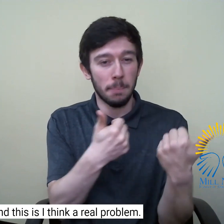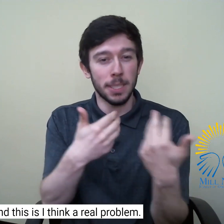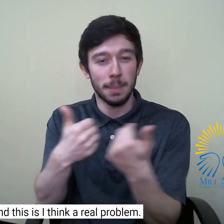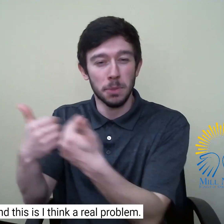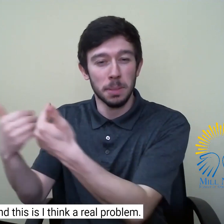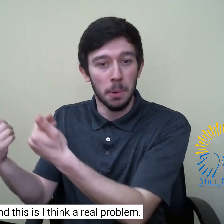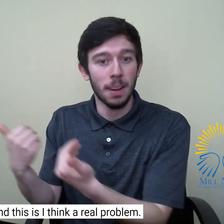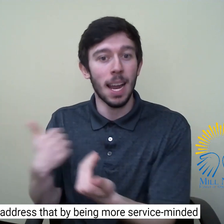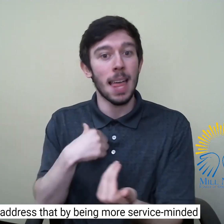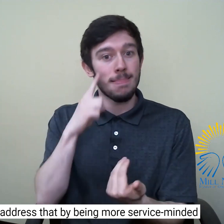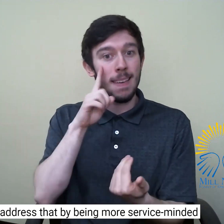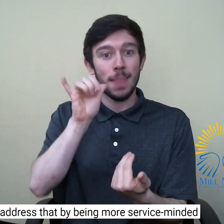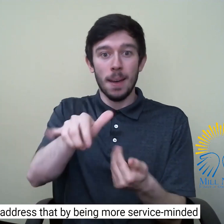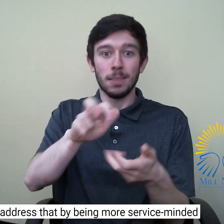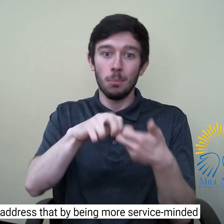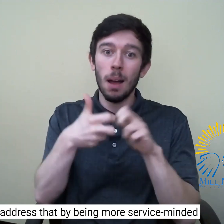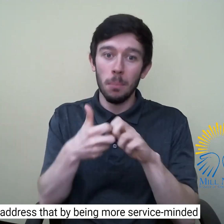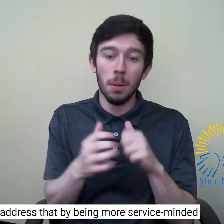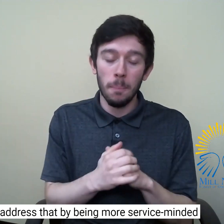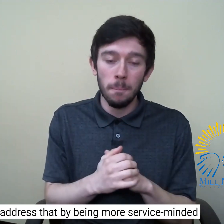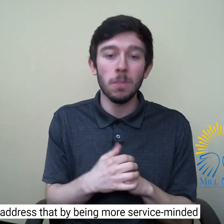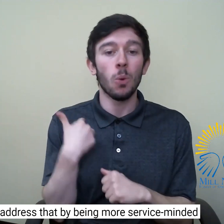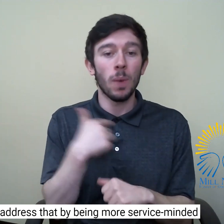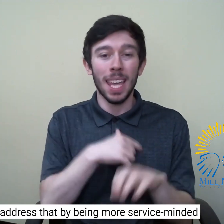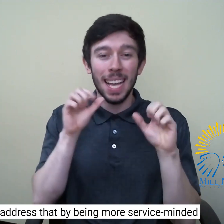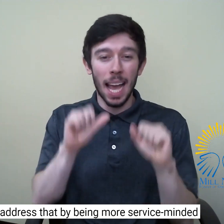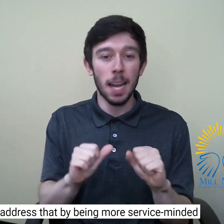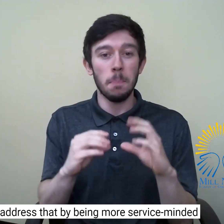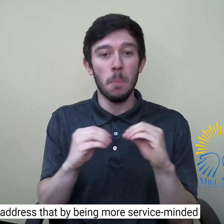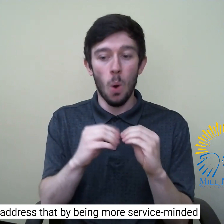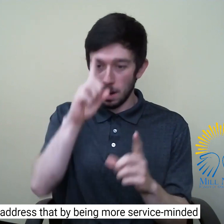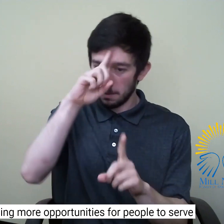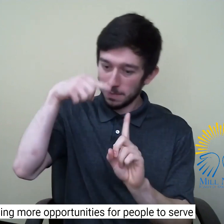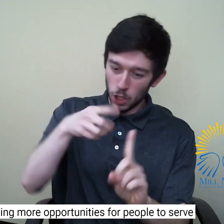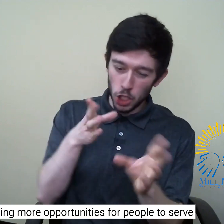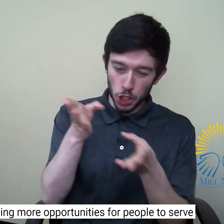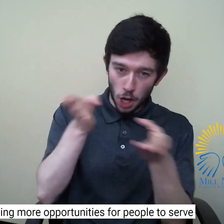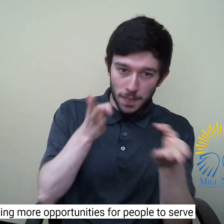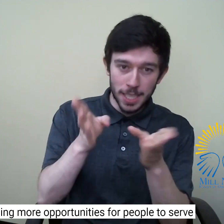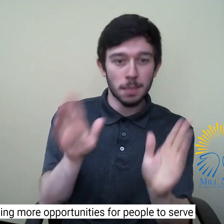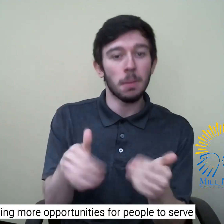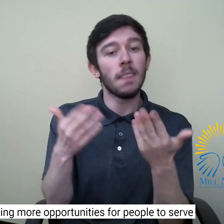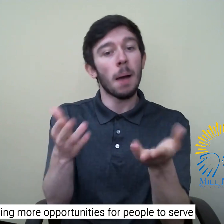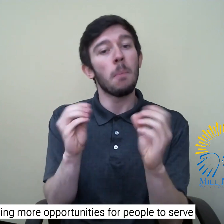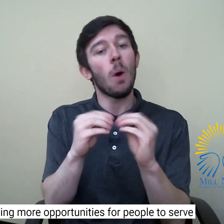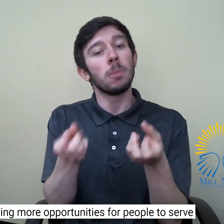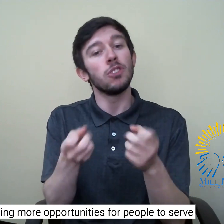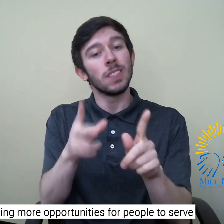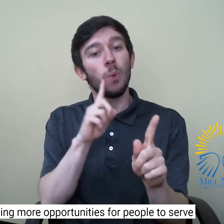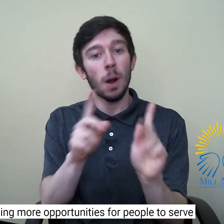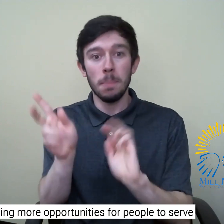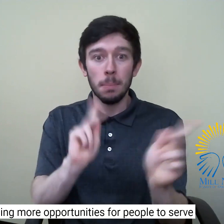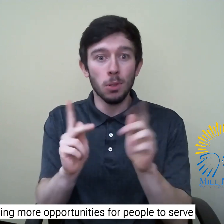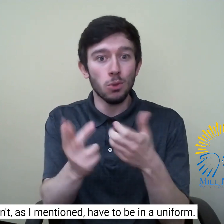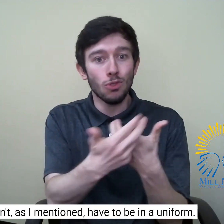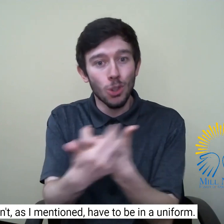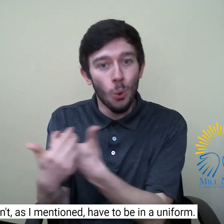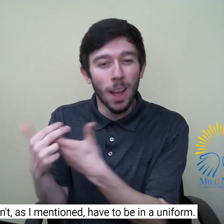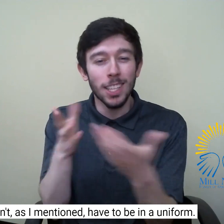real problem. I think we can address that by being more service-minded and by providing more opportunities for people to serve. And that doesn't, as I